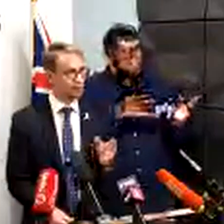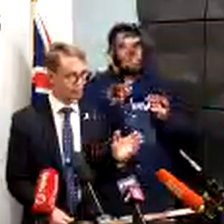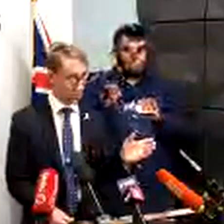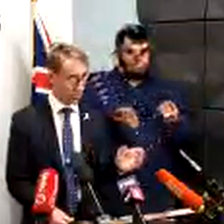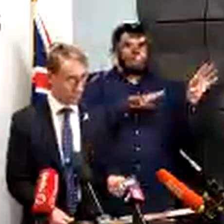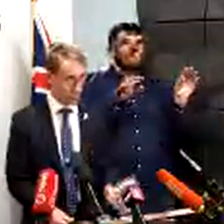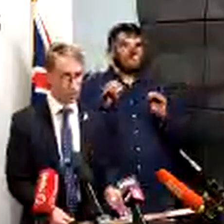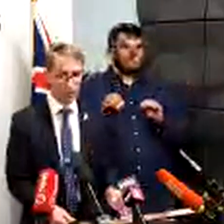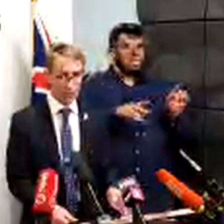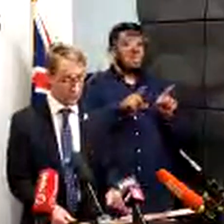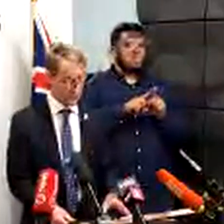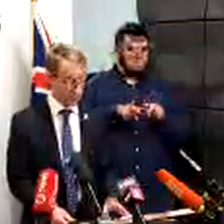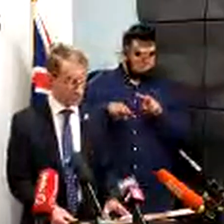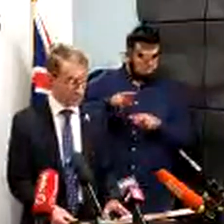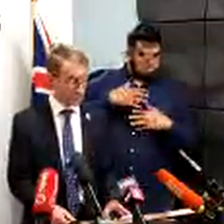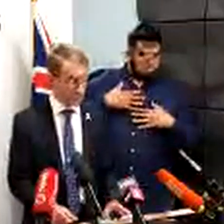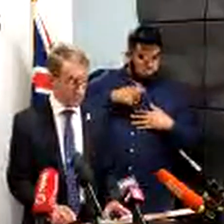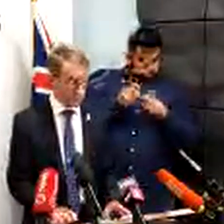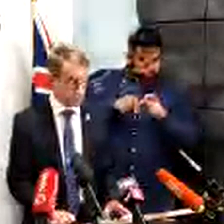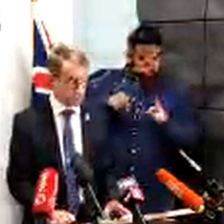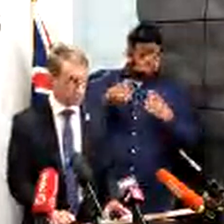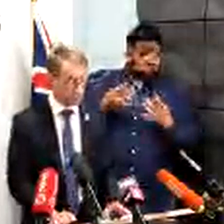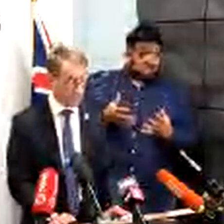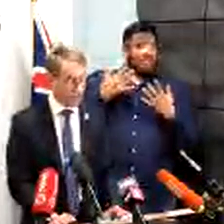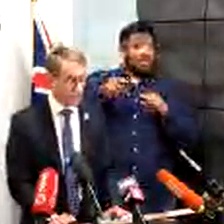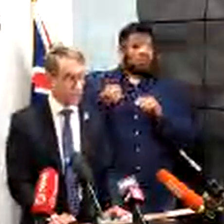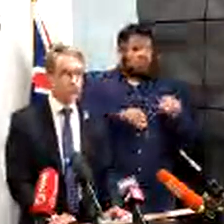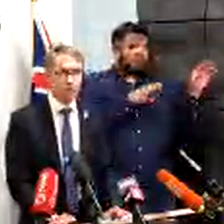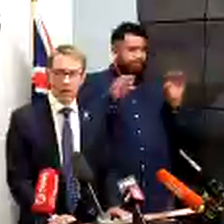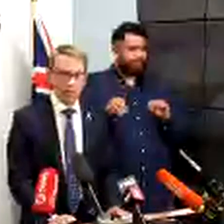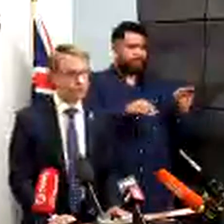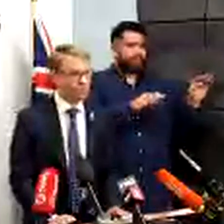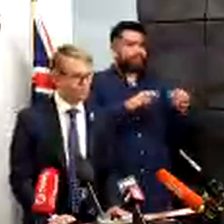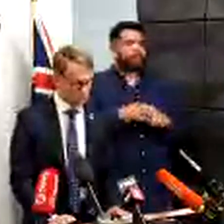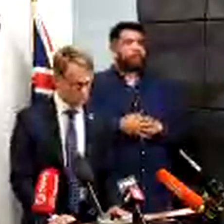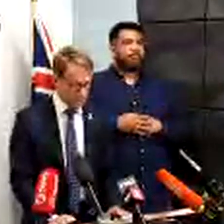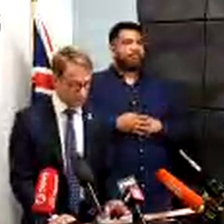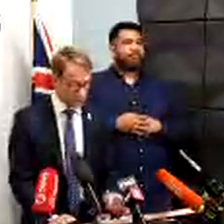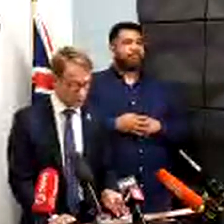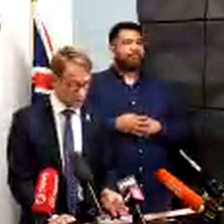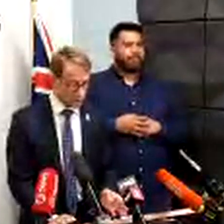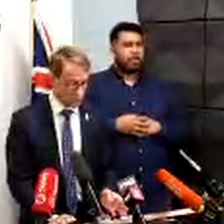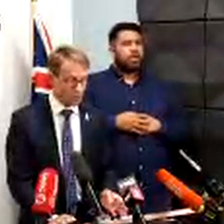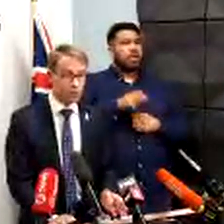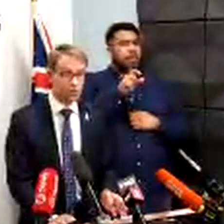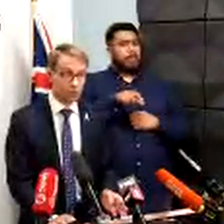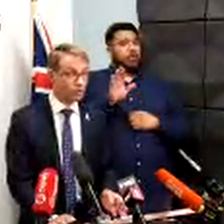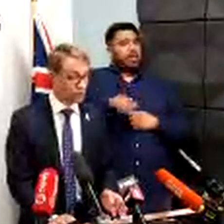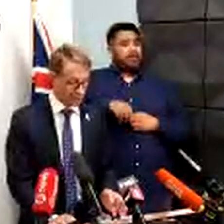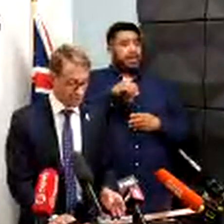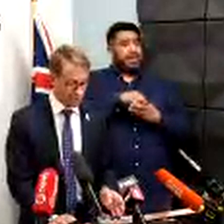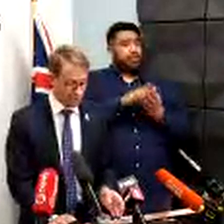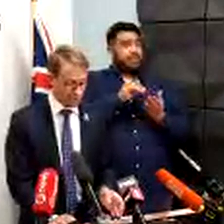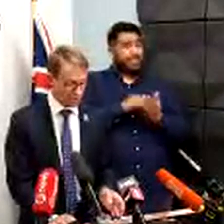here and those in Australia at the receiving centres. The patients remaining in our burns units include 2